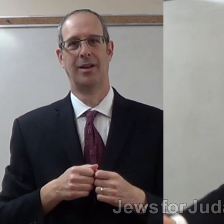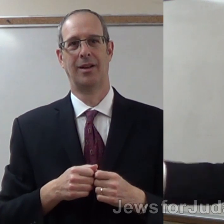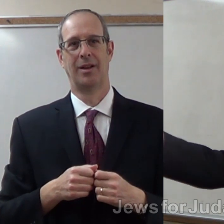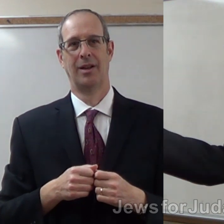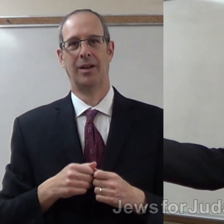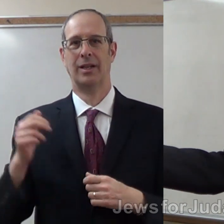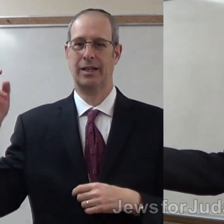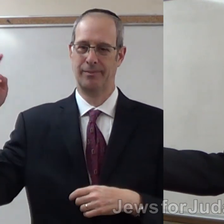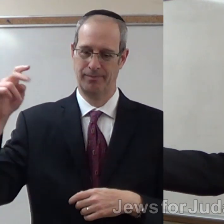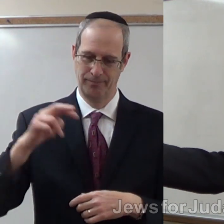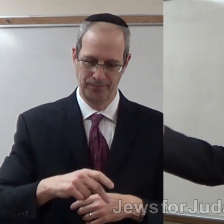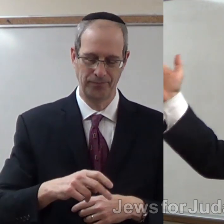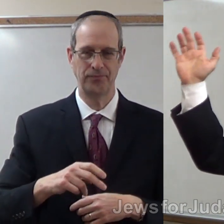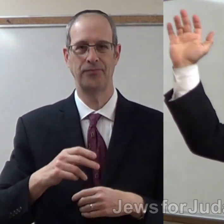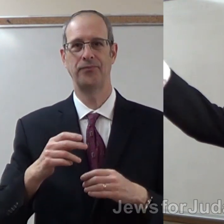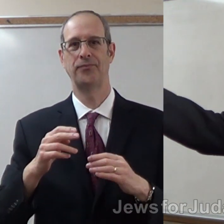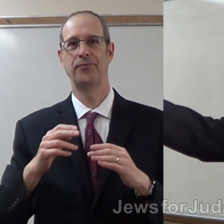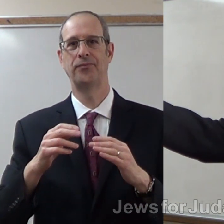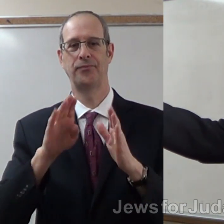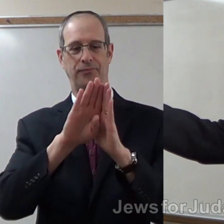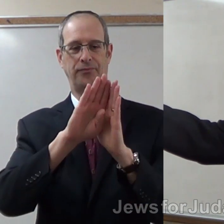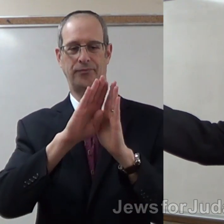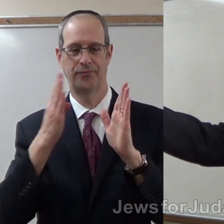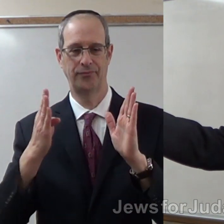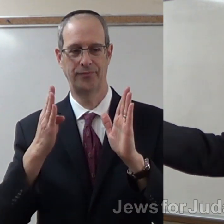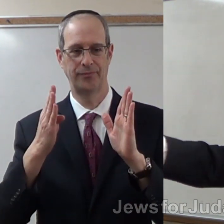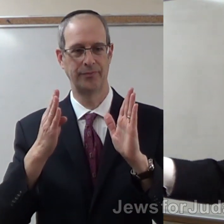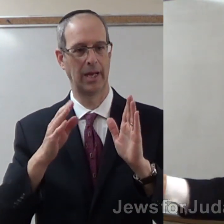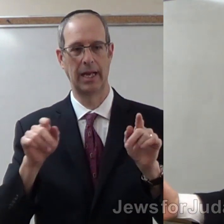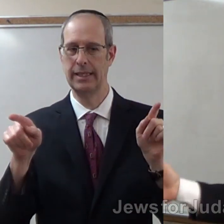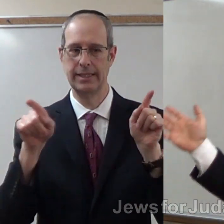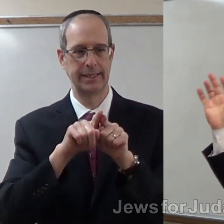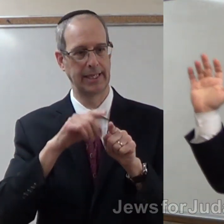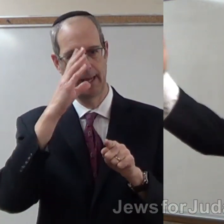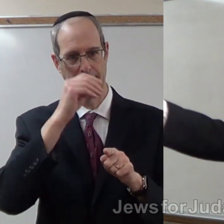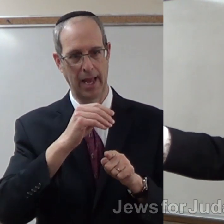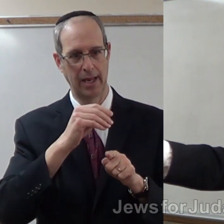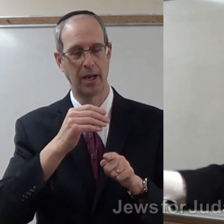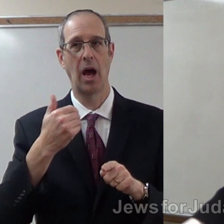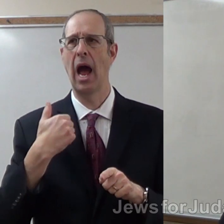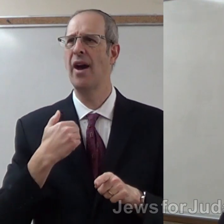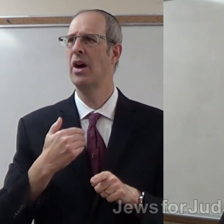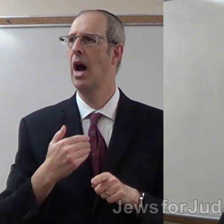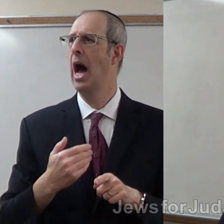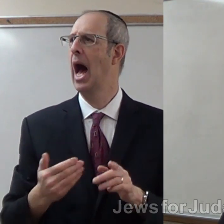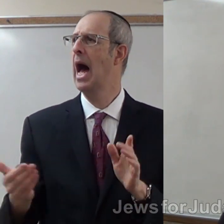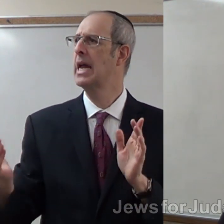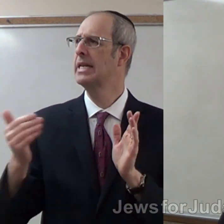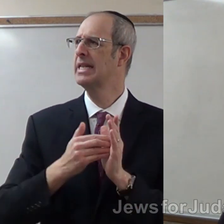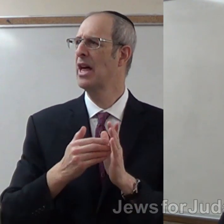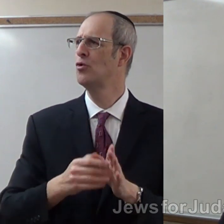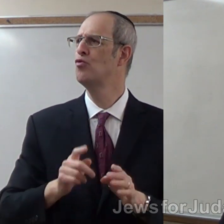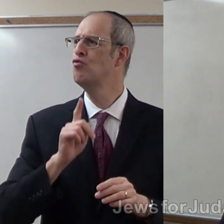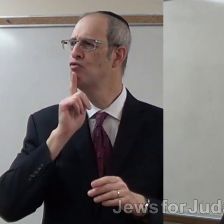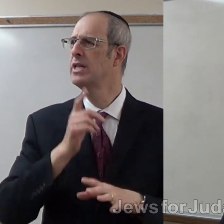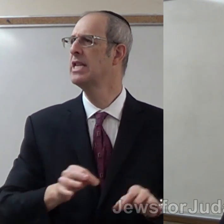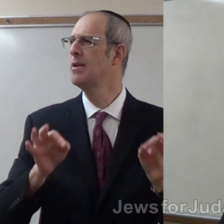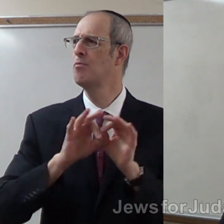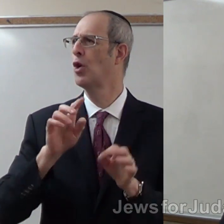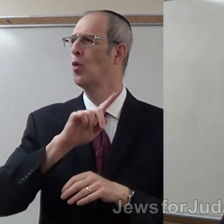He comes to the door, and it's the same person. He says, I have another very important question.